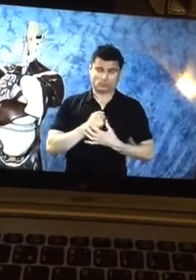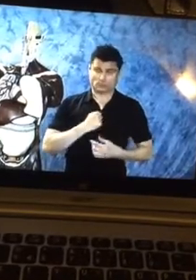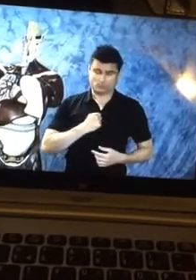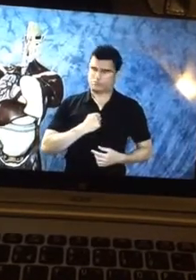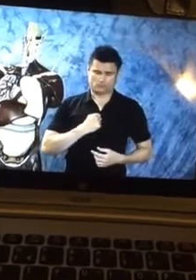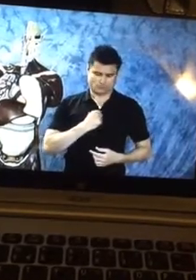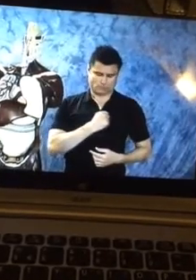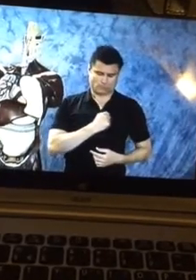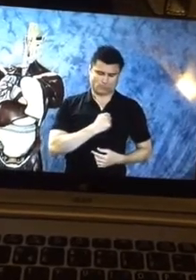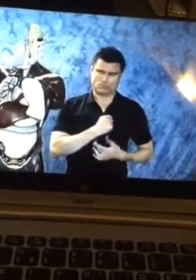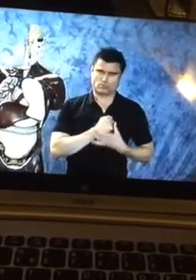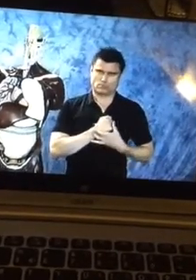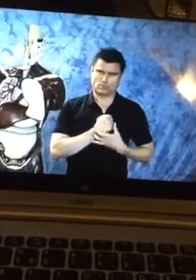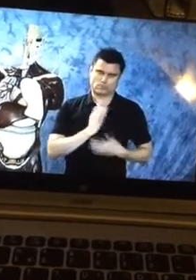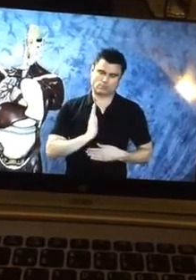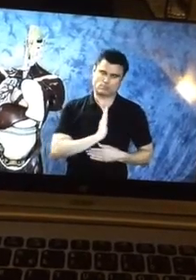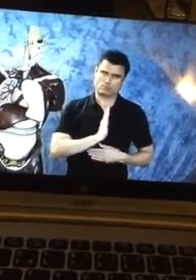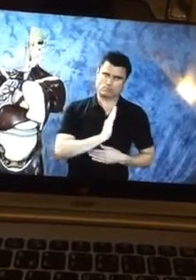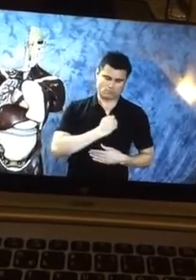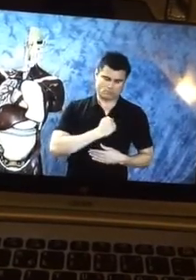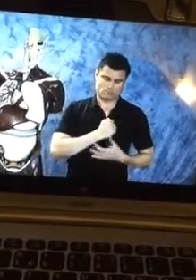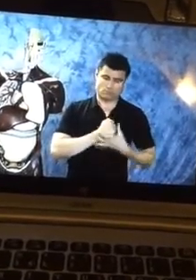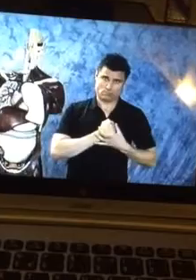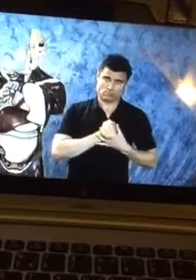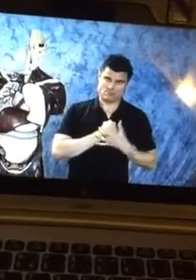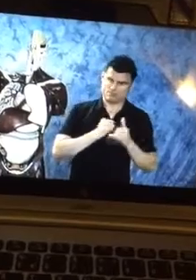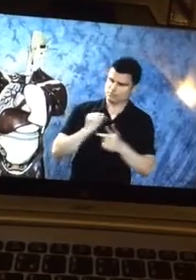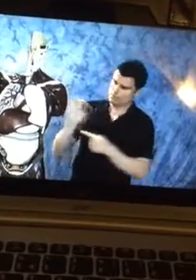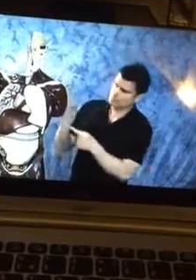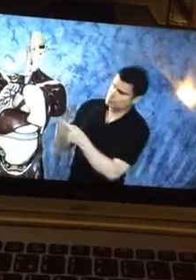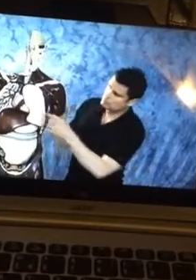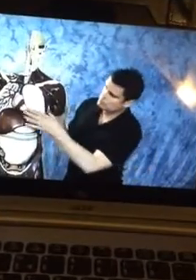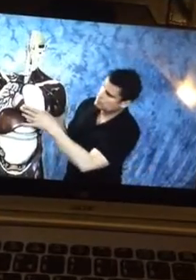and that's healthy. It's not in the middle, it's more towards the left.